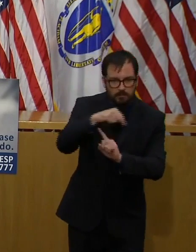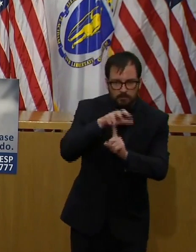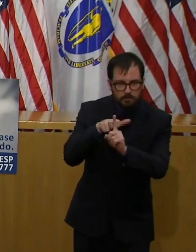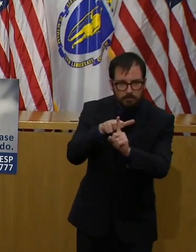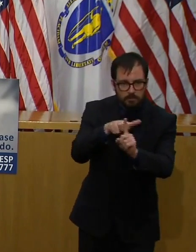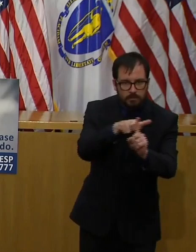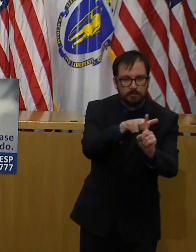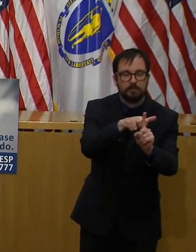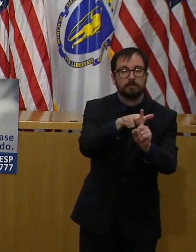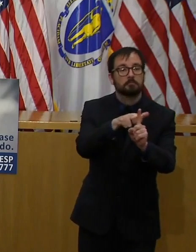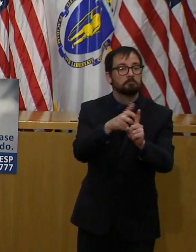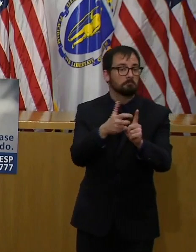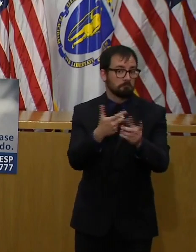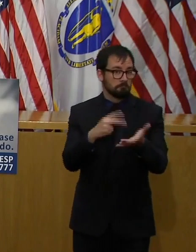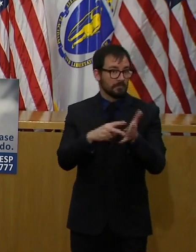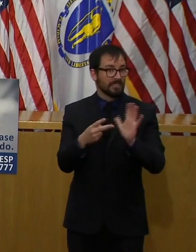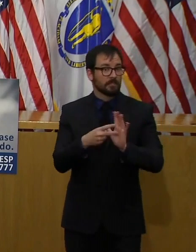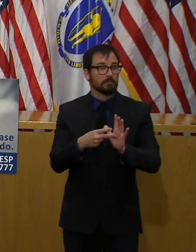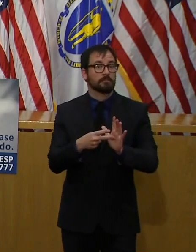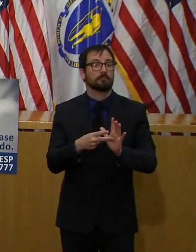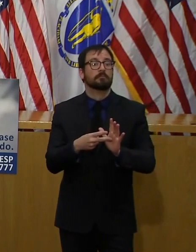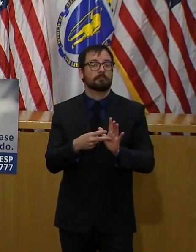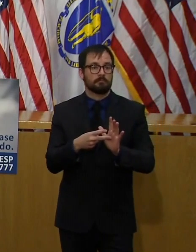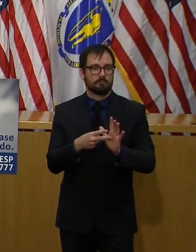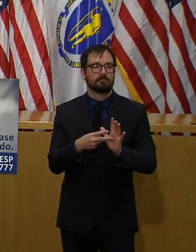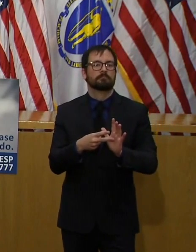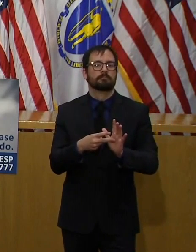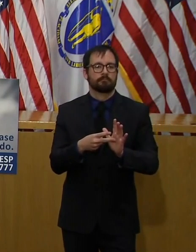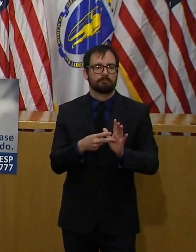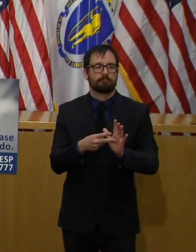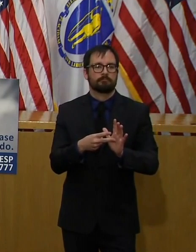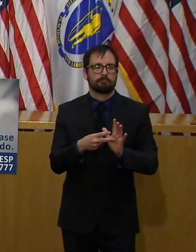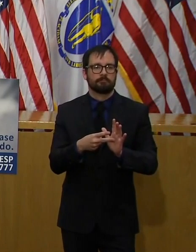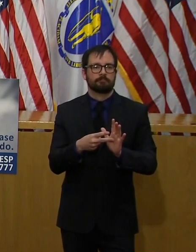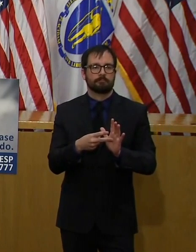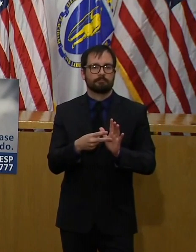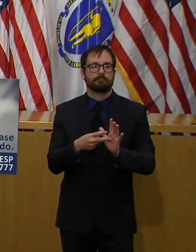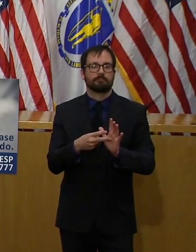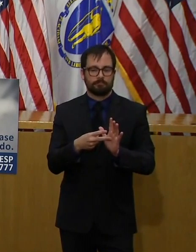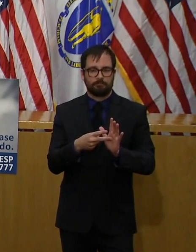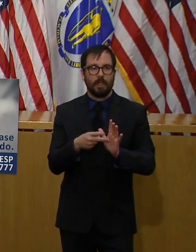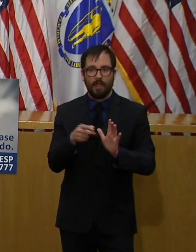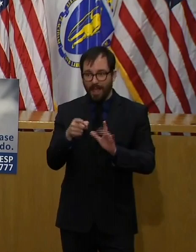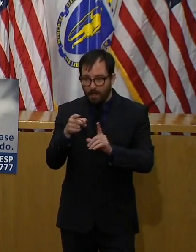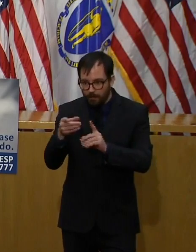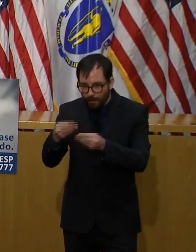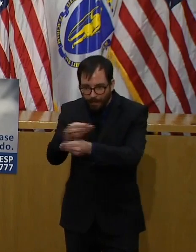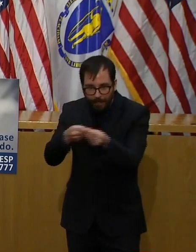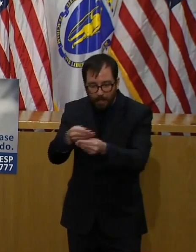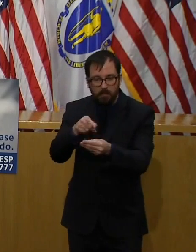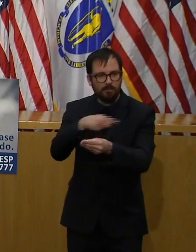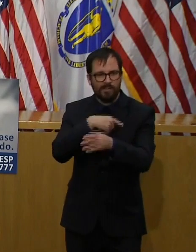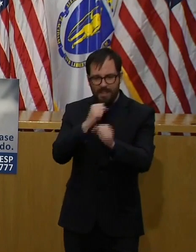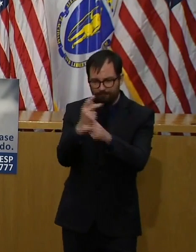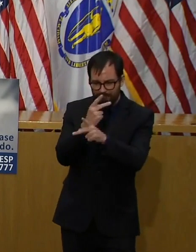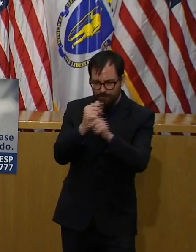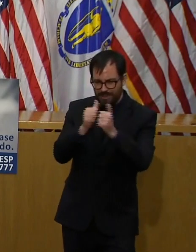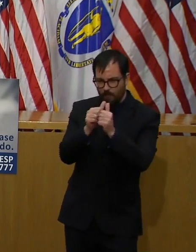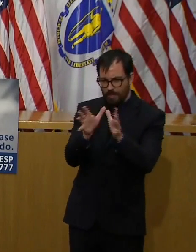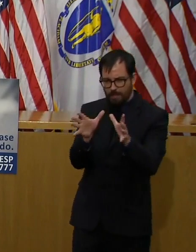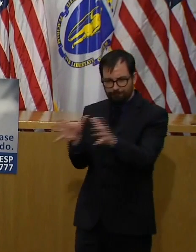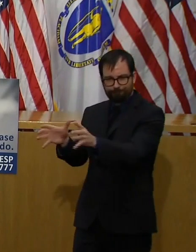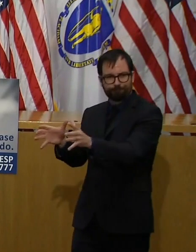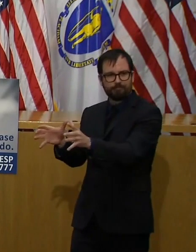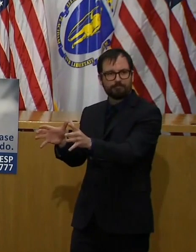for those folks. From our point of view, that's a must-do with respect to anything that looks like a reopening